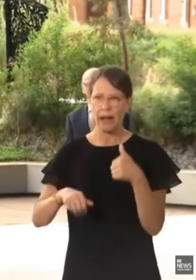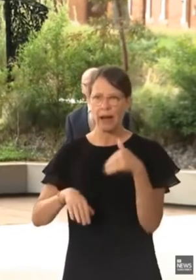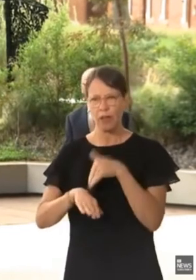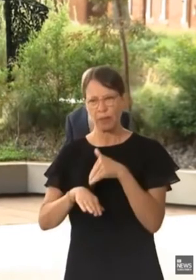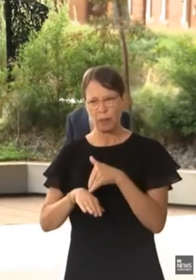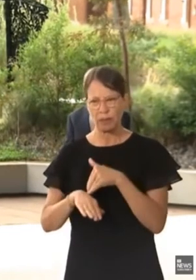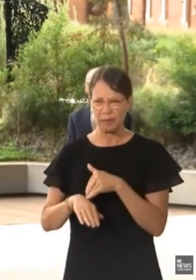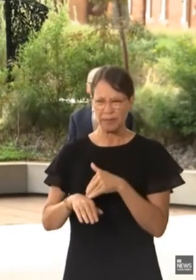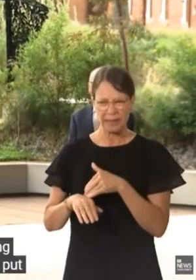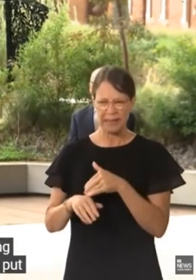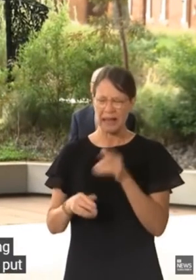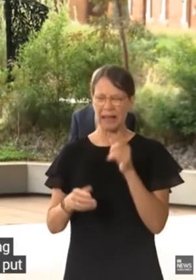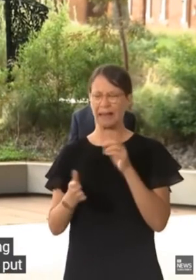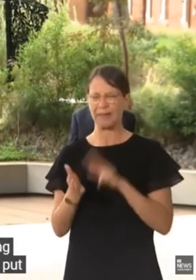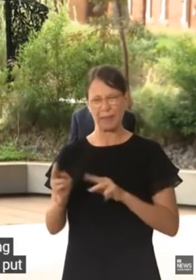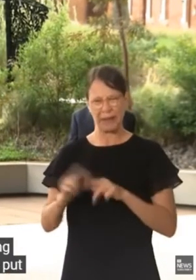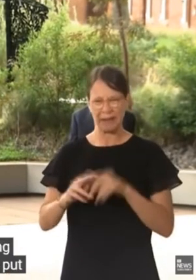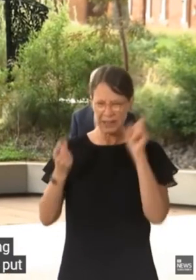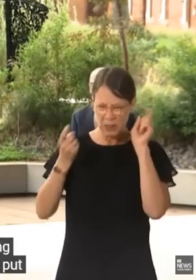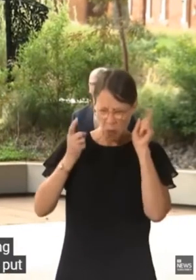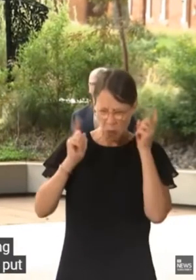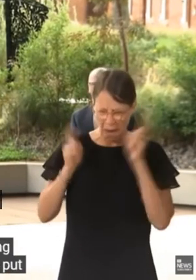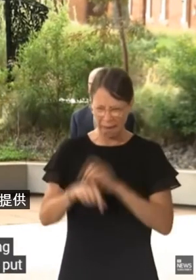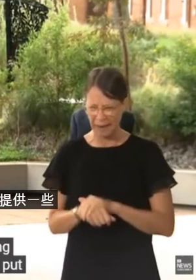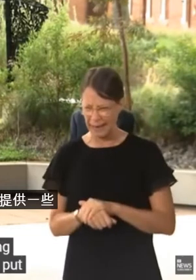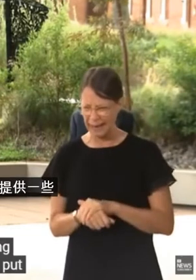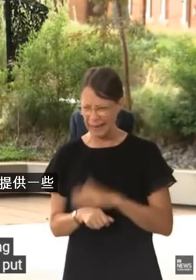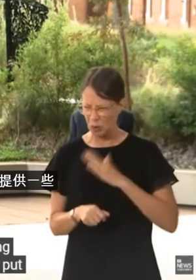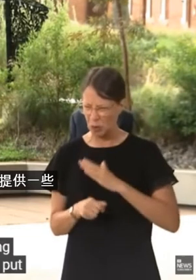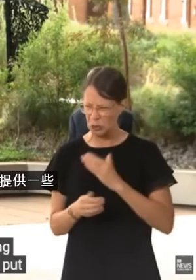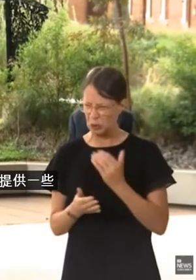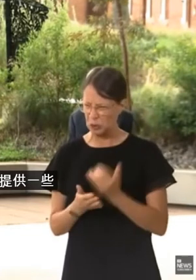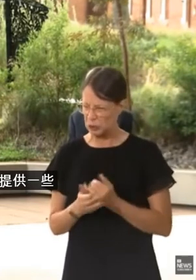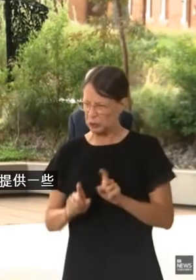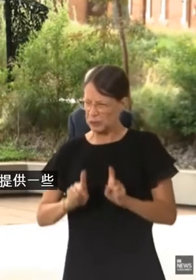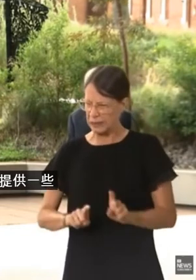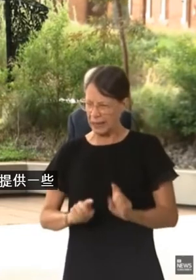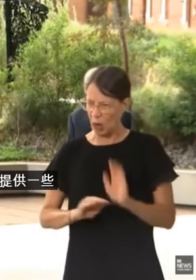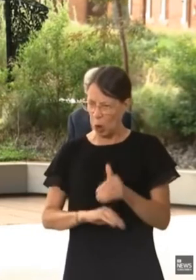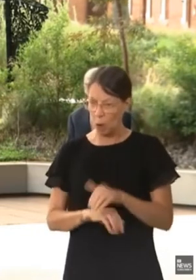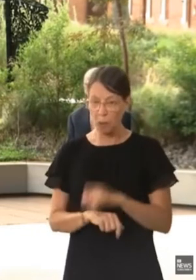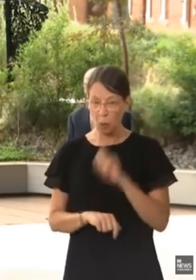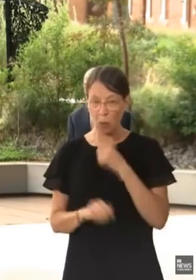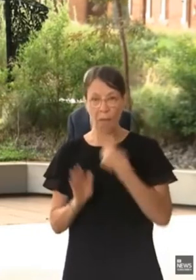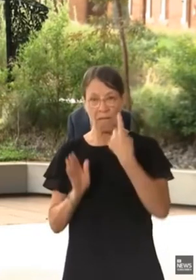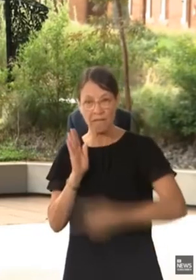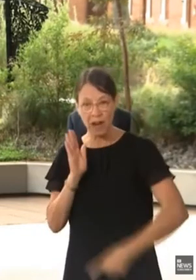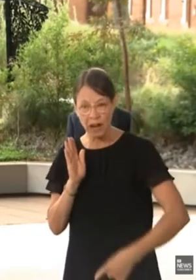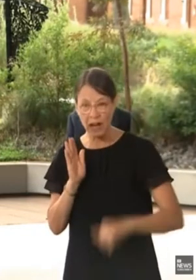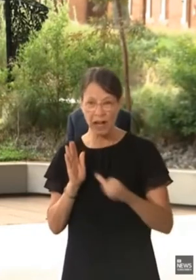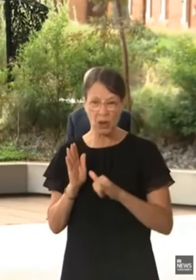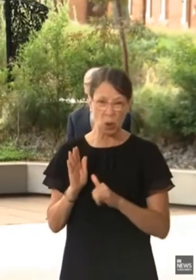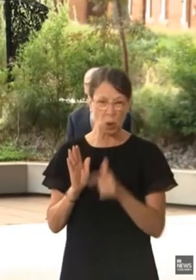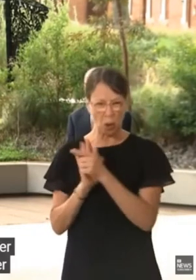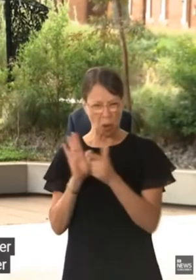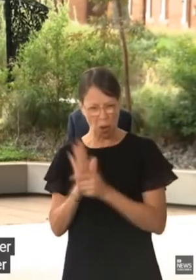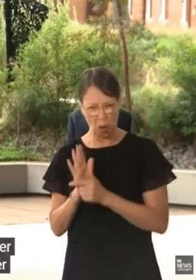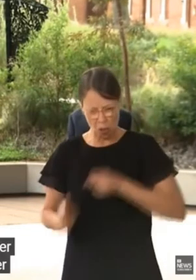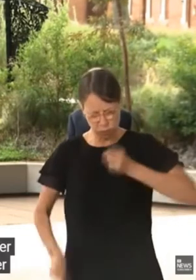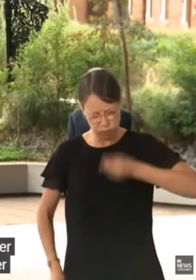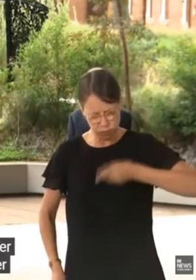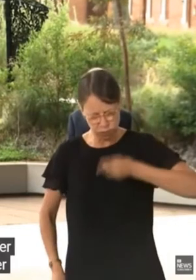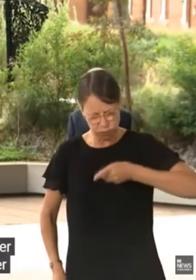fines or legal action? Well, I'll ask Georgina to provide some further information. What I would say is